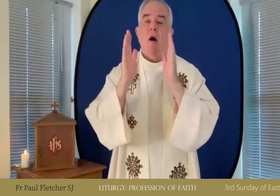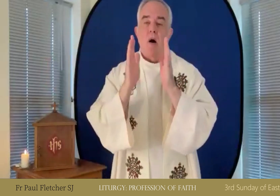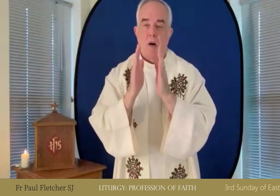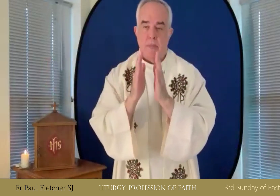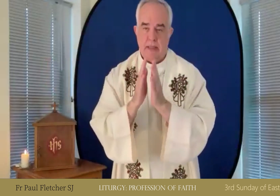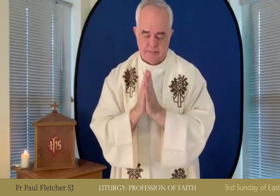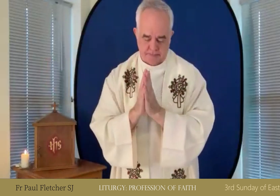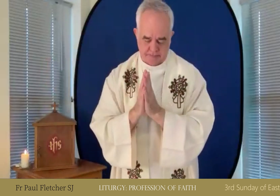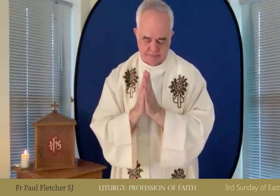Amen.